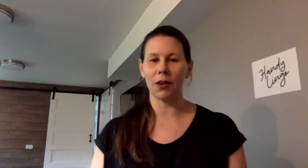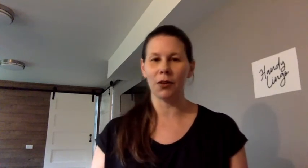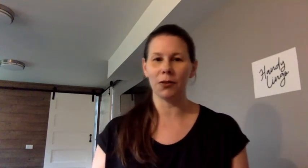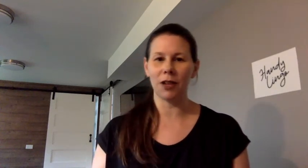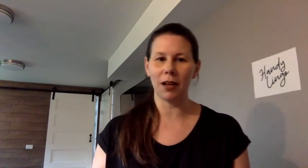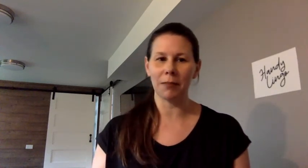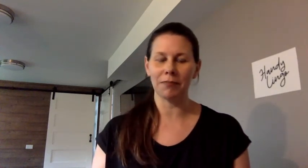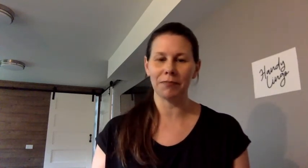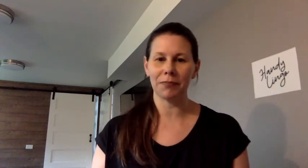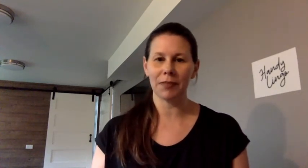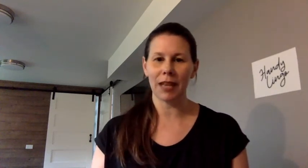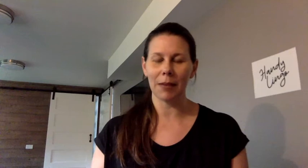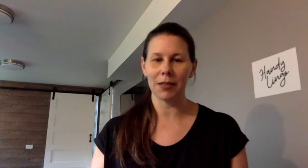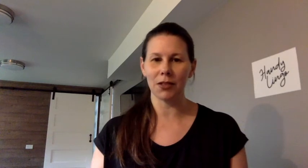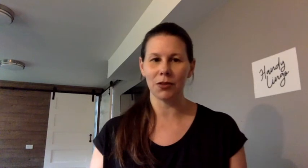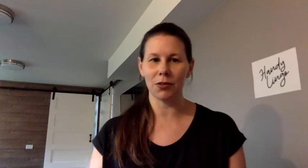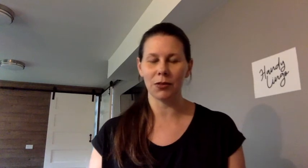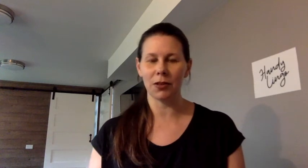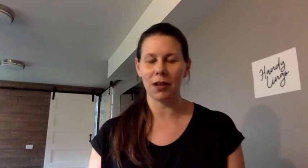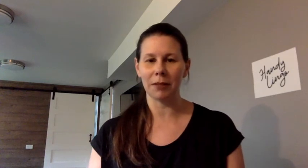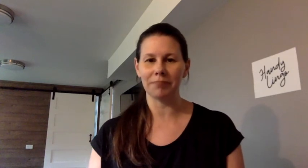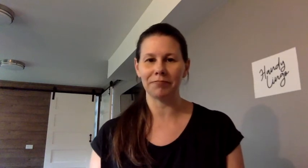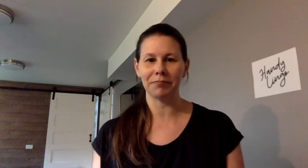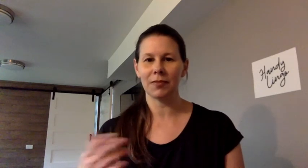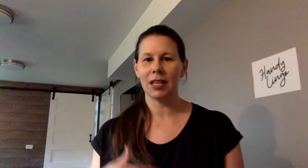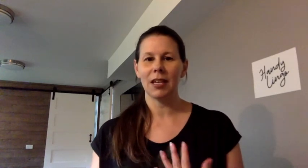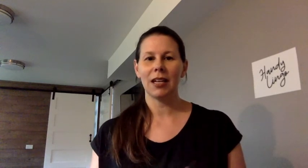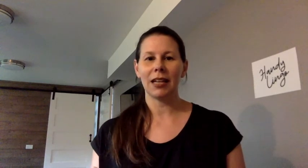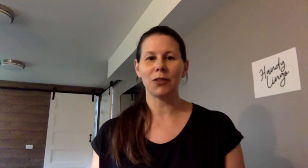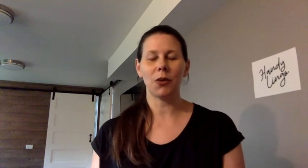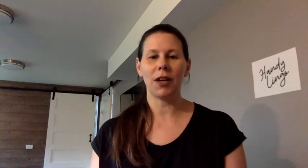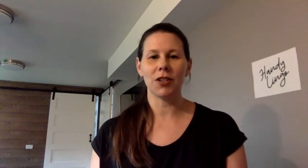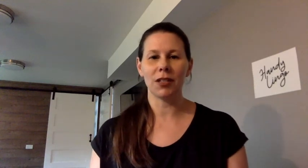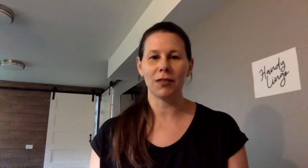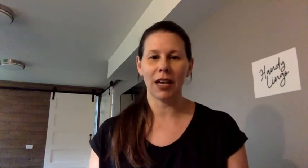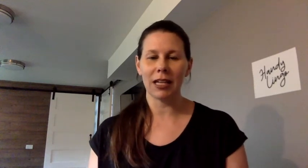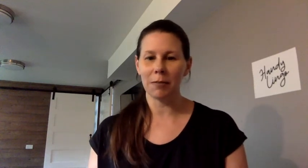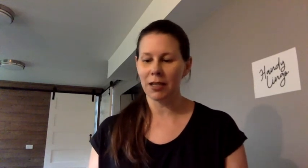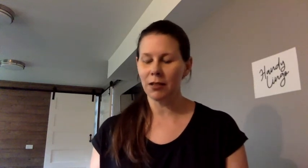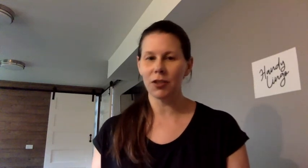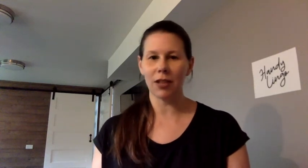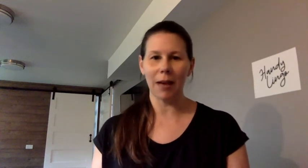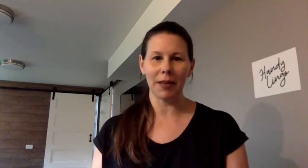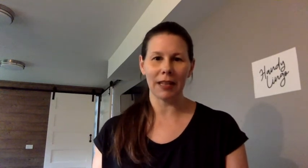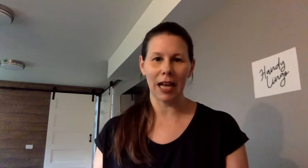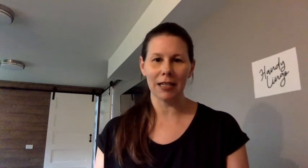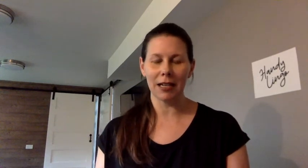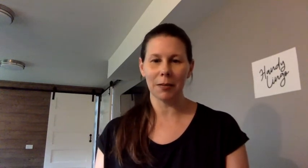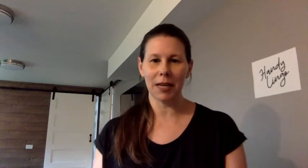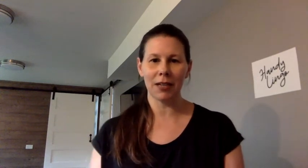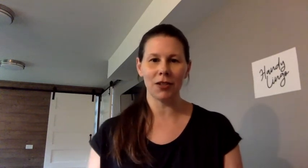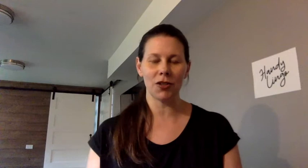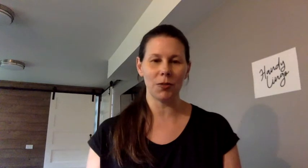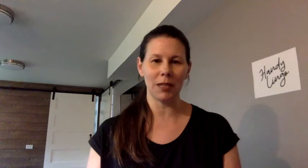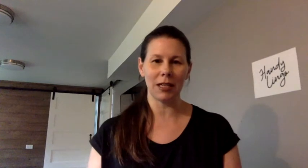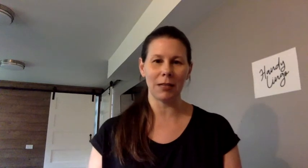So happy to answer questions via email. Just hop on the contact page, shoot me an